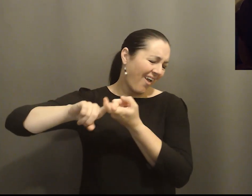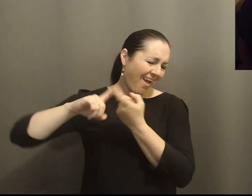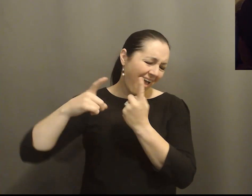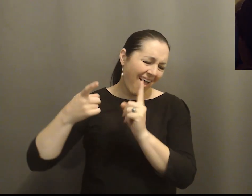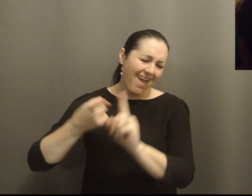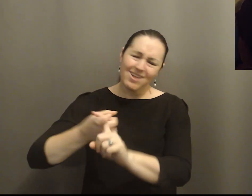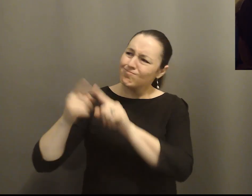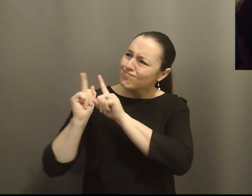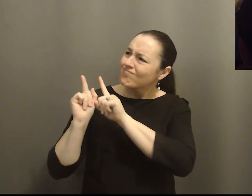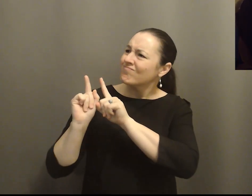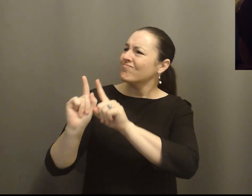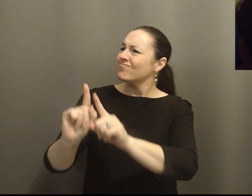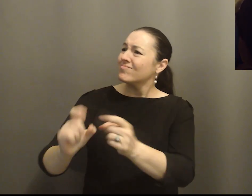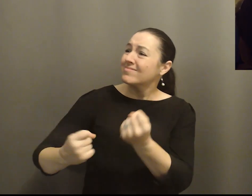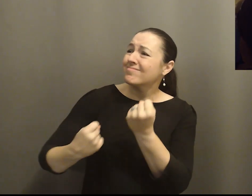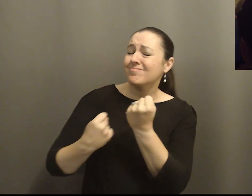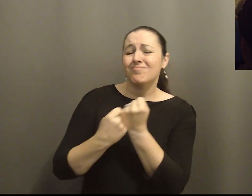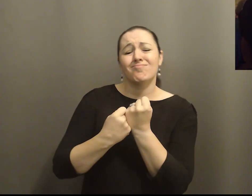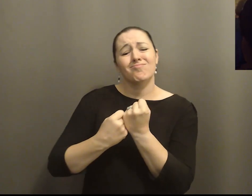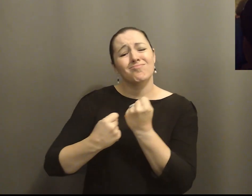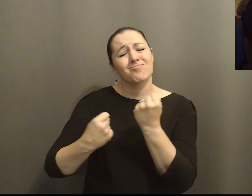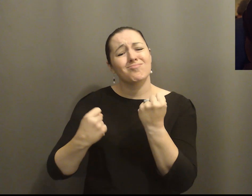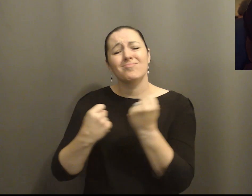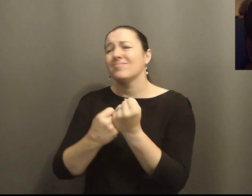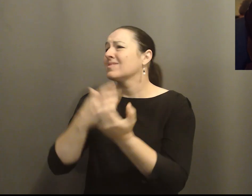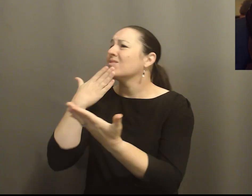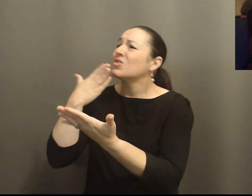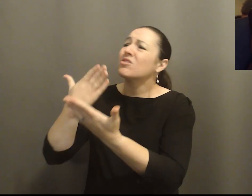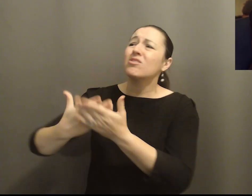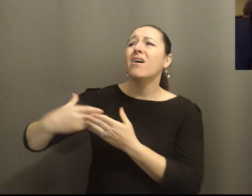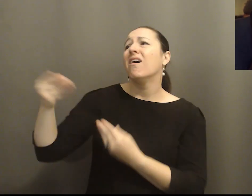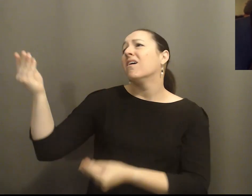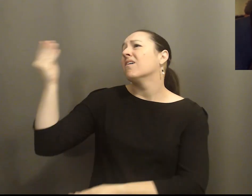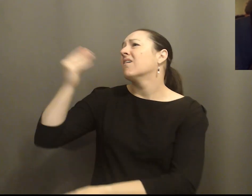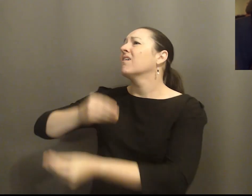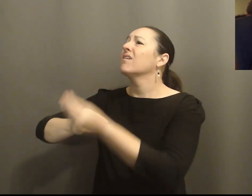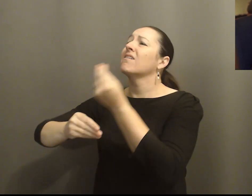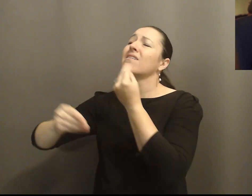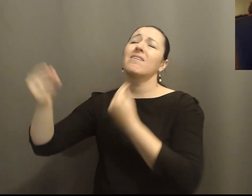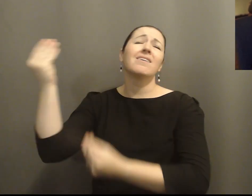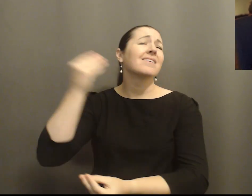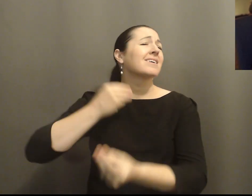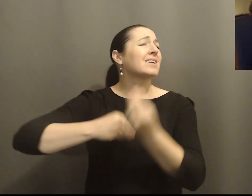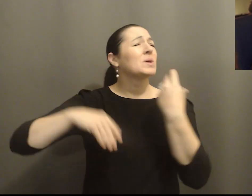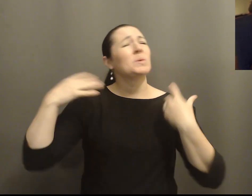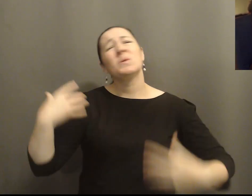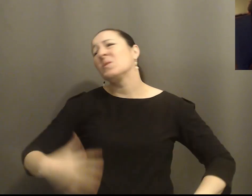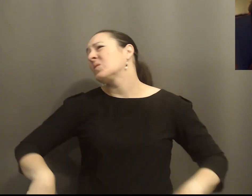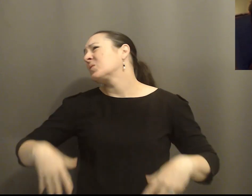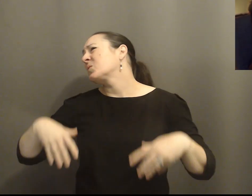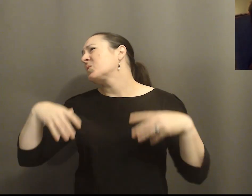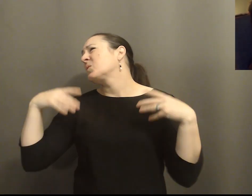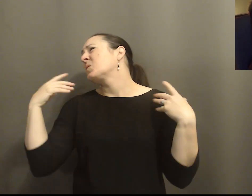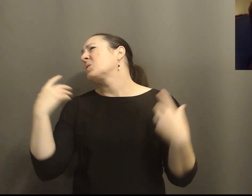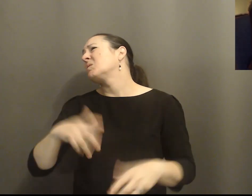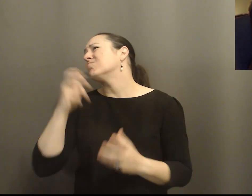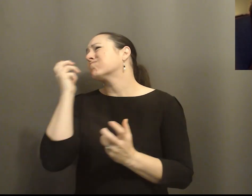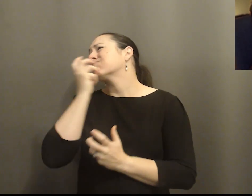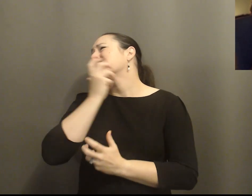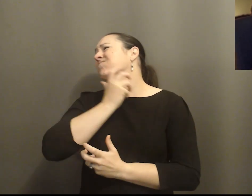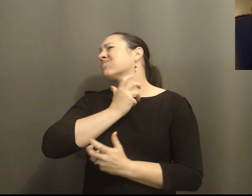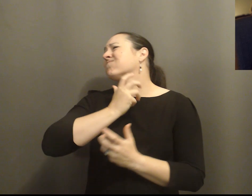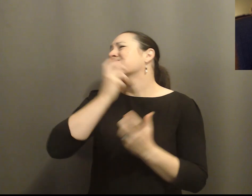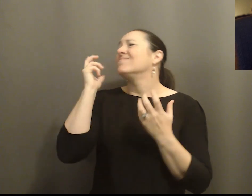have been. Oh, so good to me. Oh, God, I can't believe